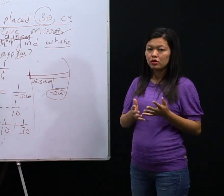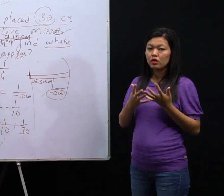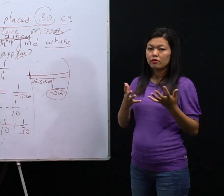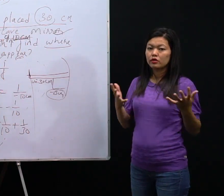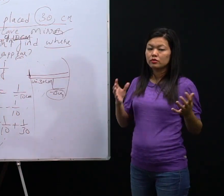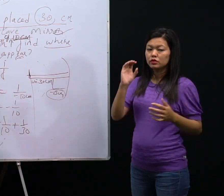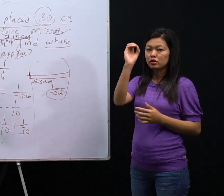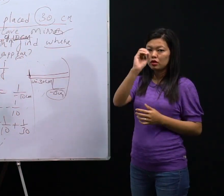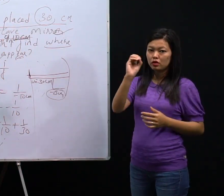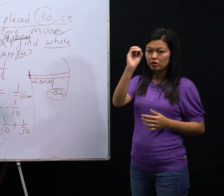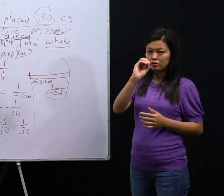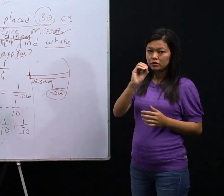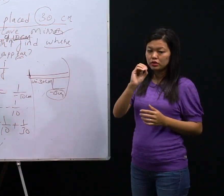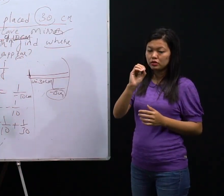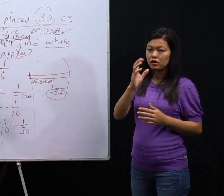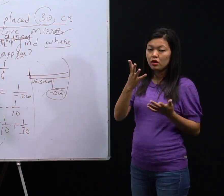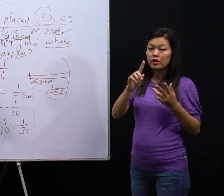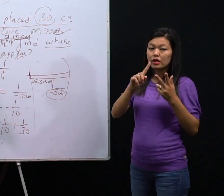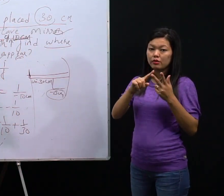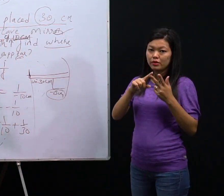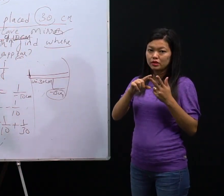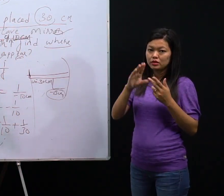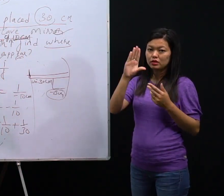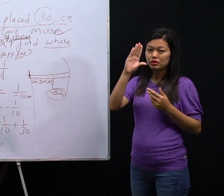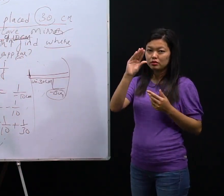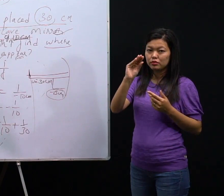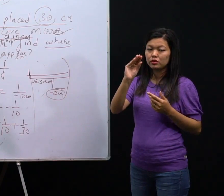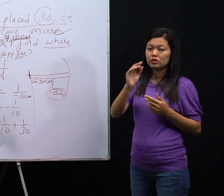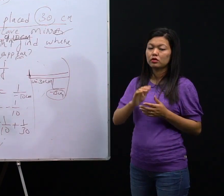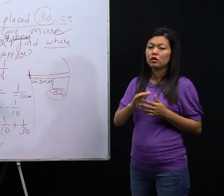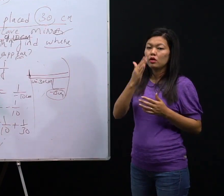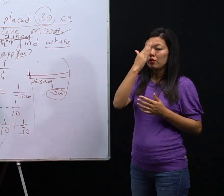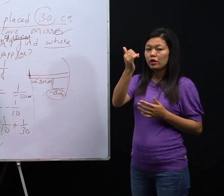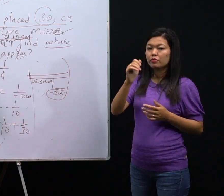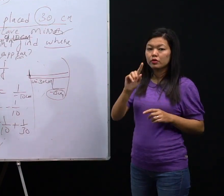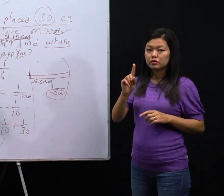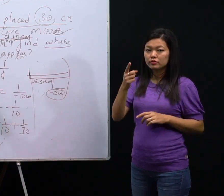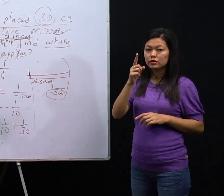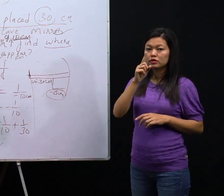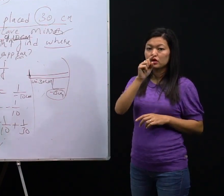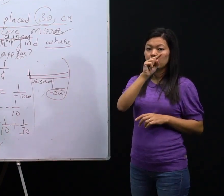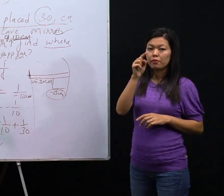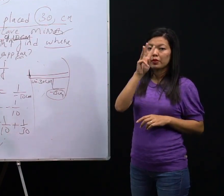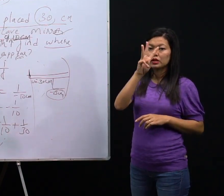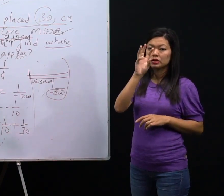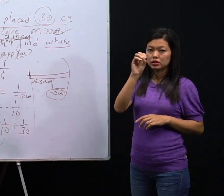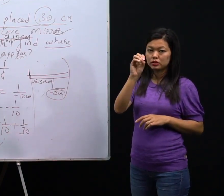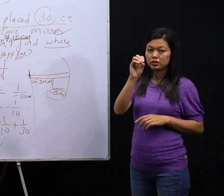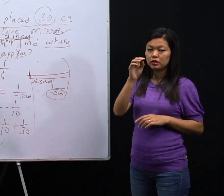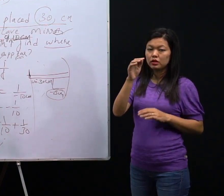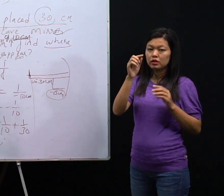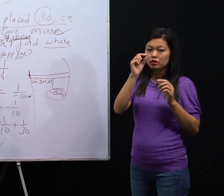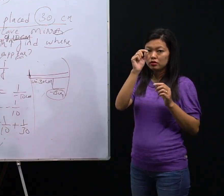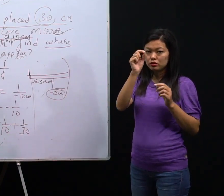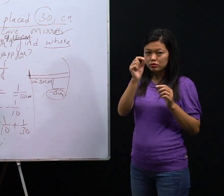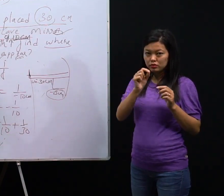the size of the image is smaller than the size of the object. Clear? Size of the image is smaller than